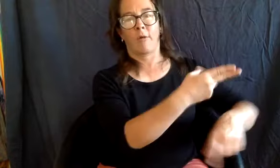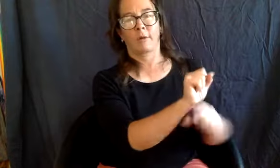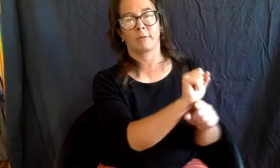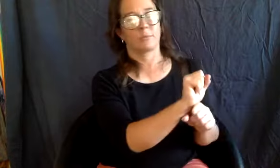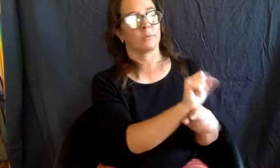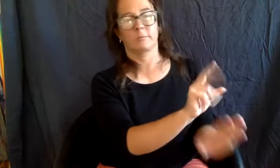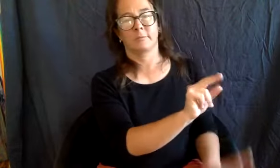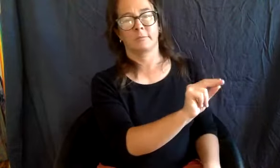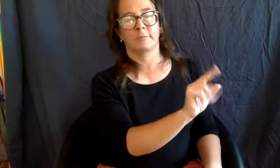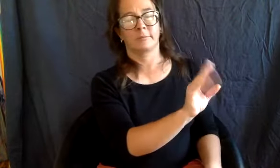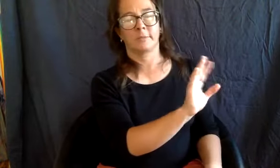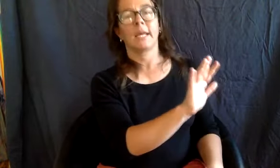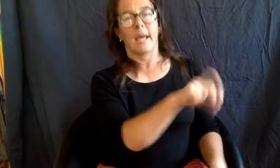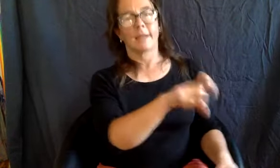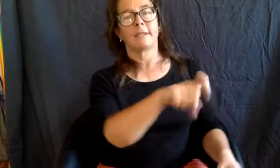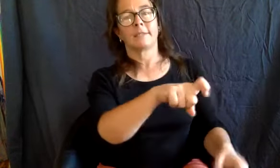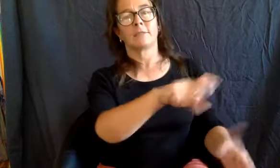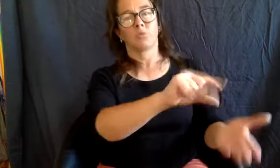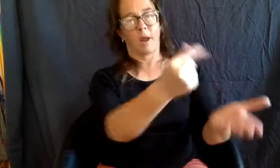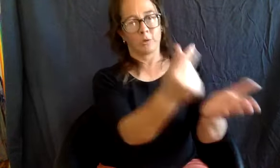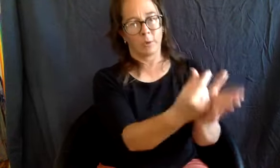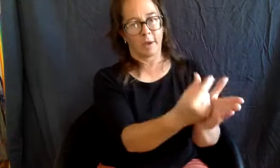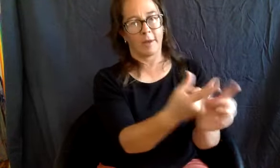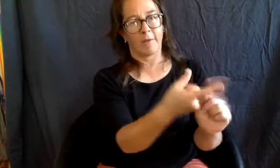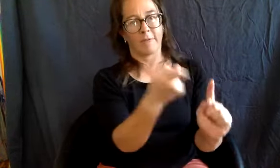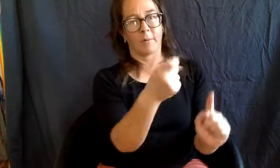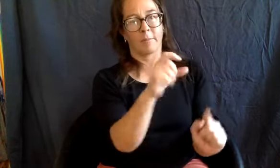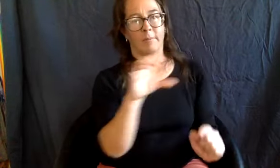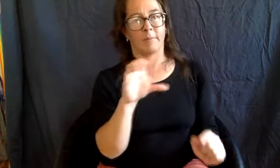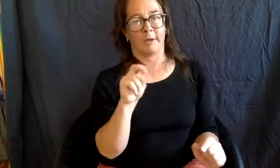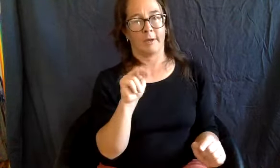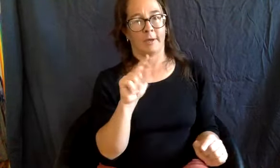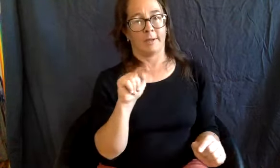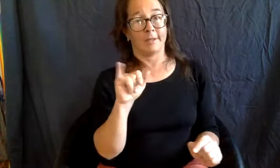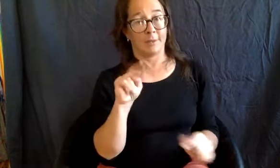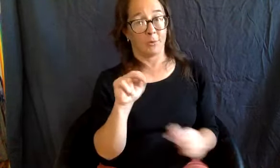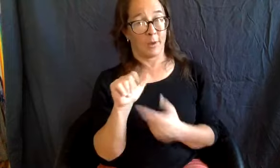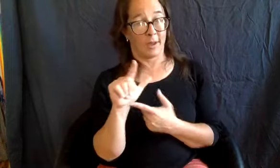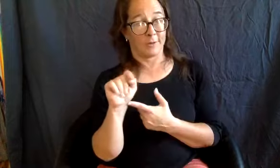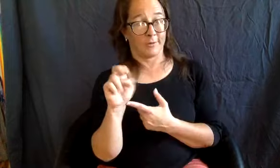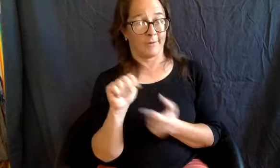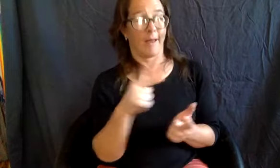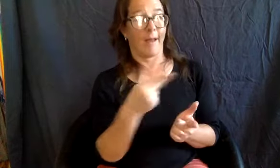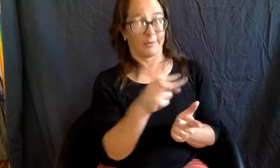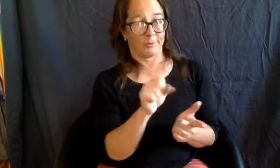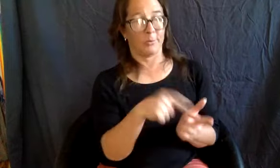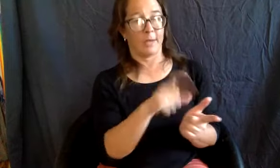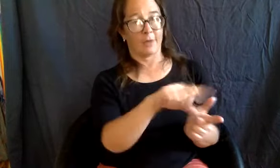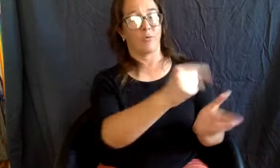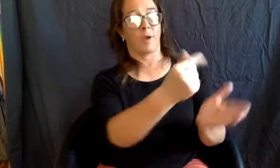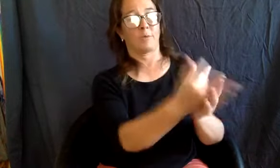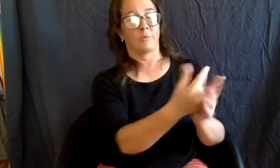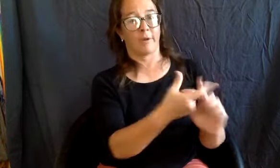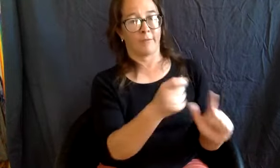and again, getting him to school, doing those things, sometimes I could let it be his responsibility. Sometimes I still had to make